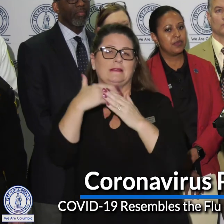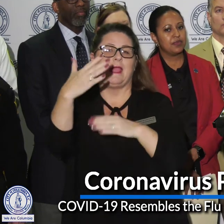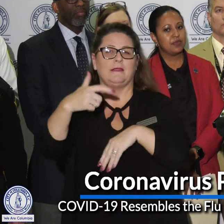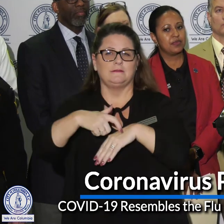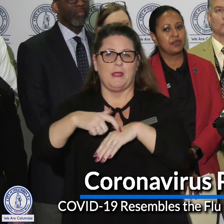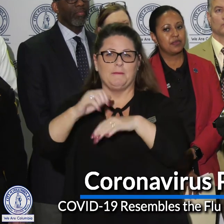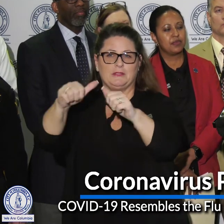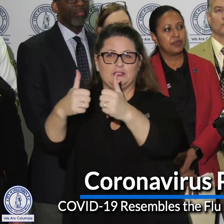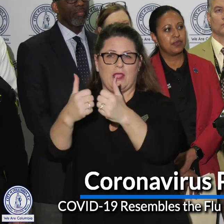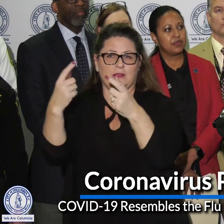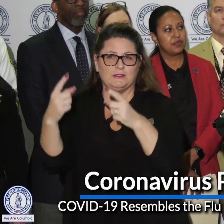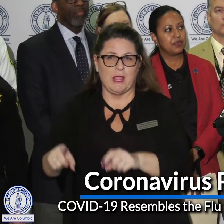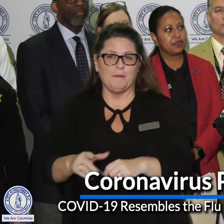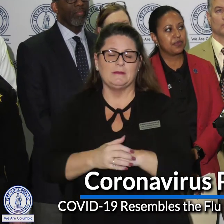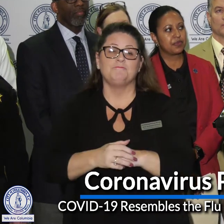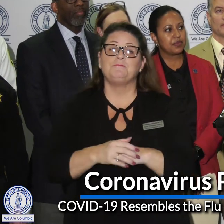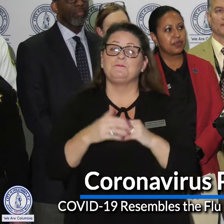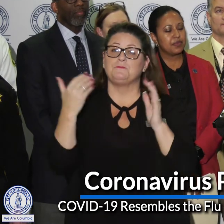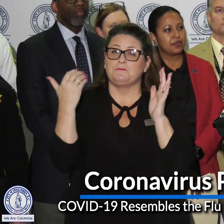comes.